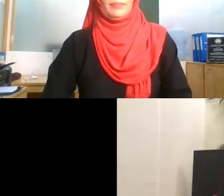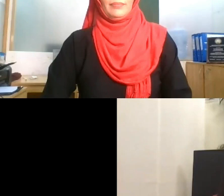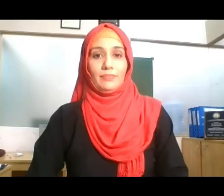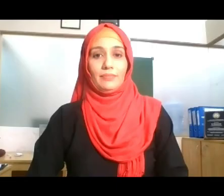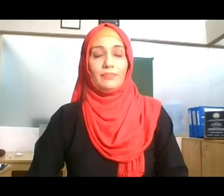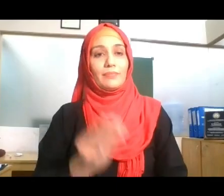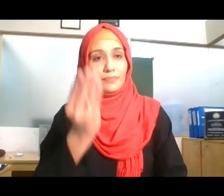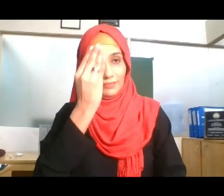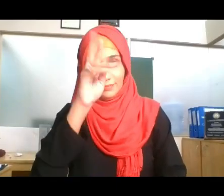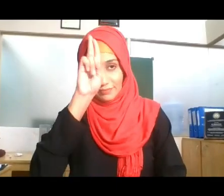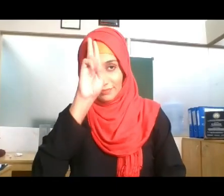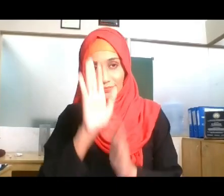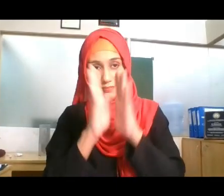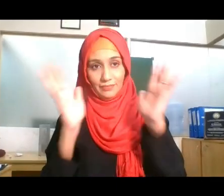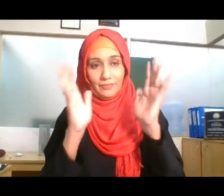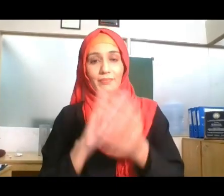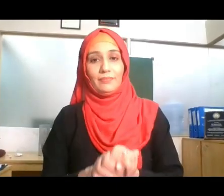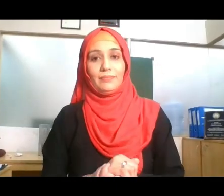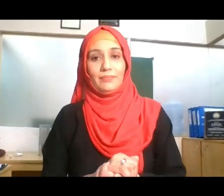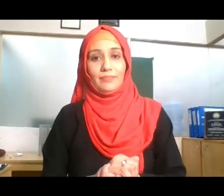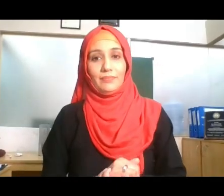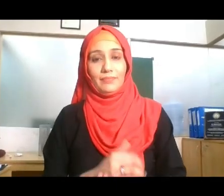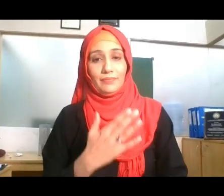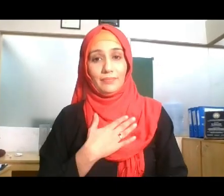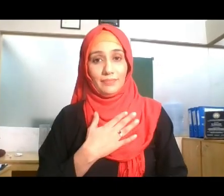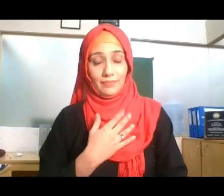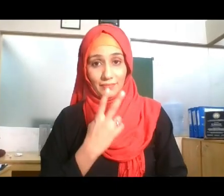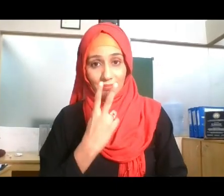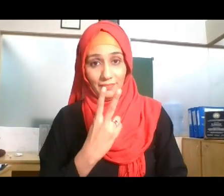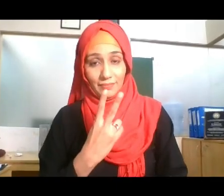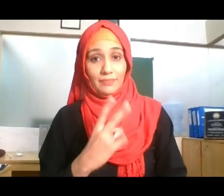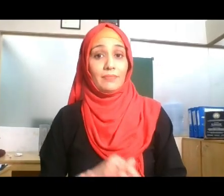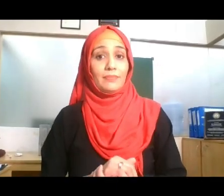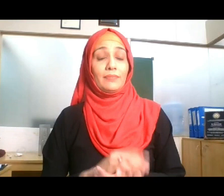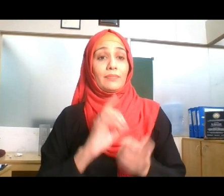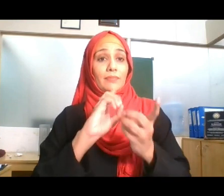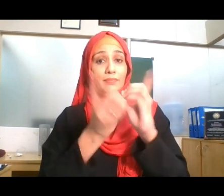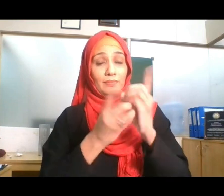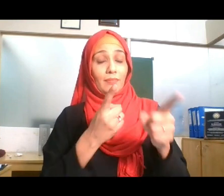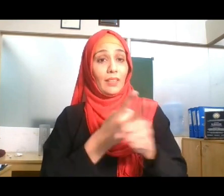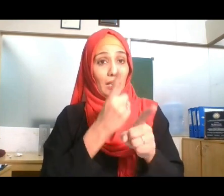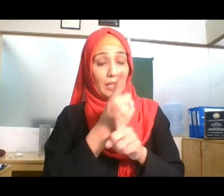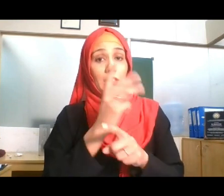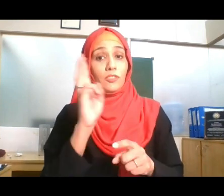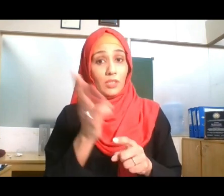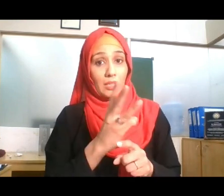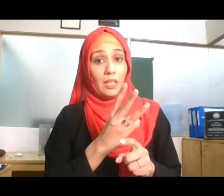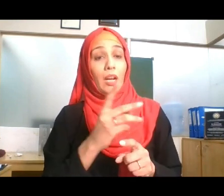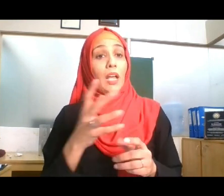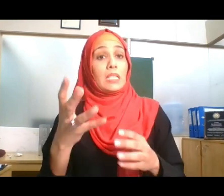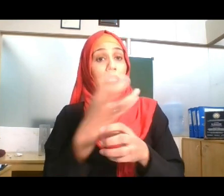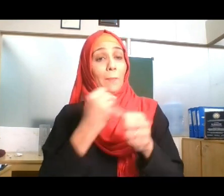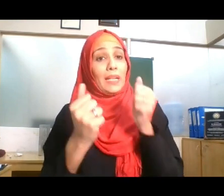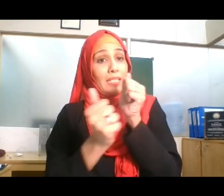Thank you, Richard. Um, and we're really looking forward to having our digital literacy materials become accessible